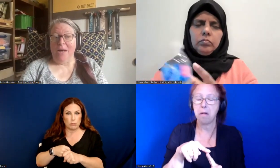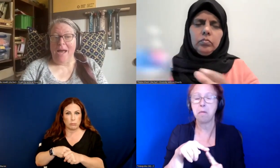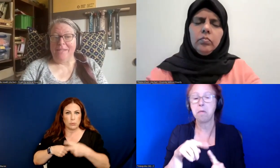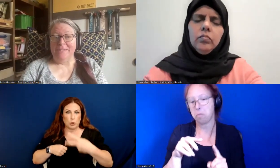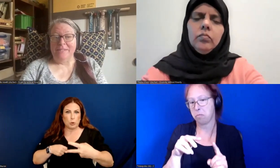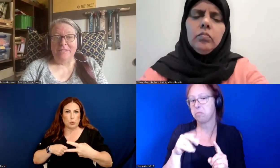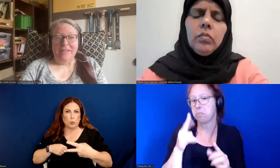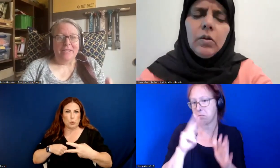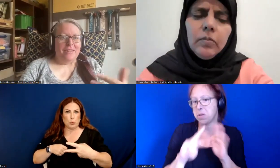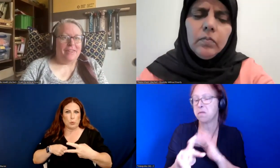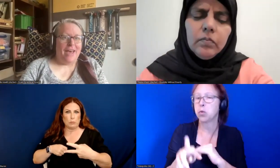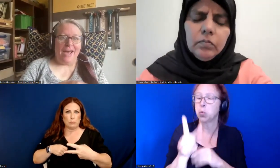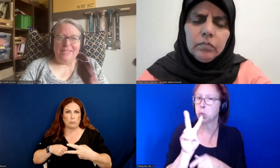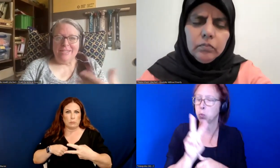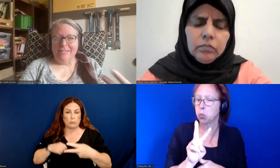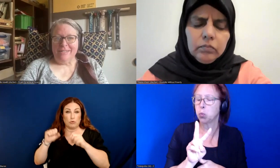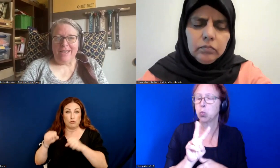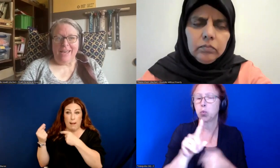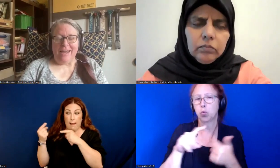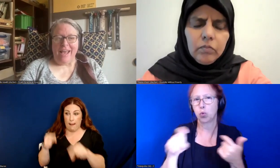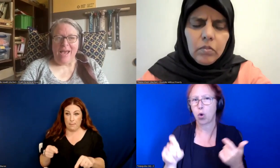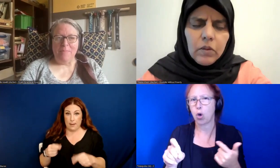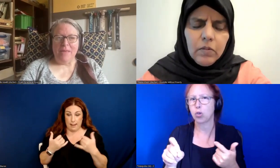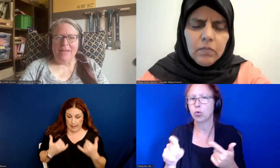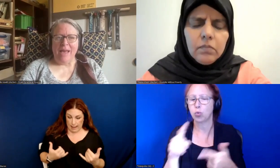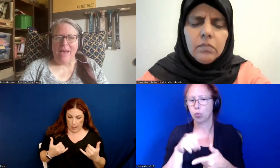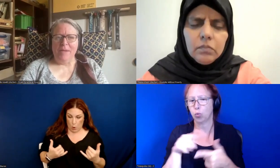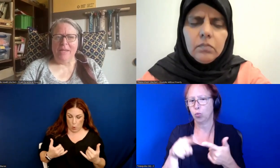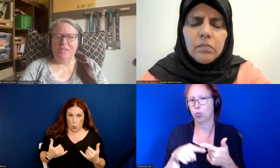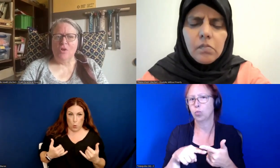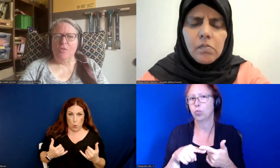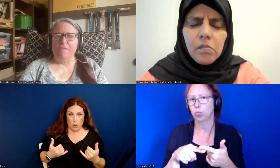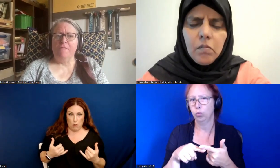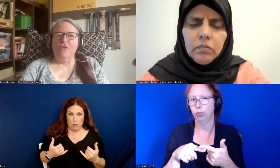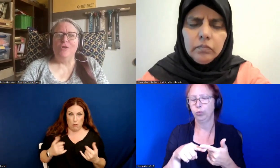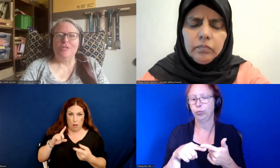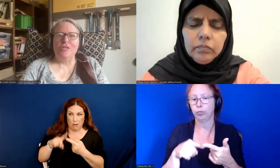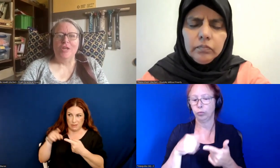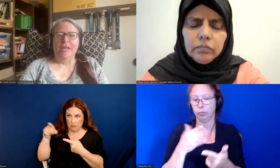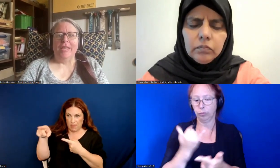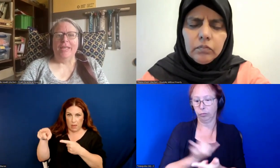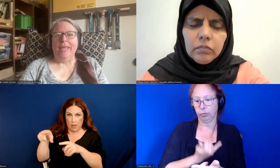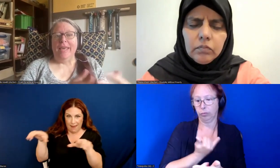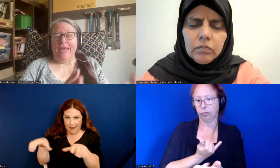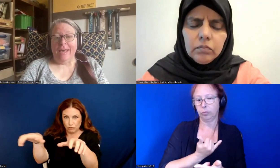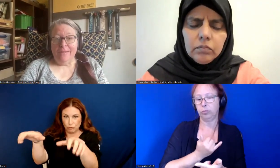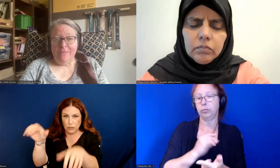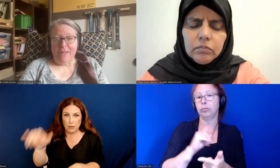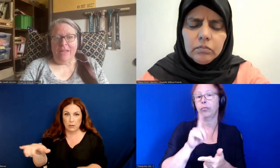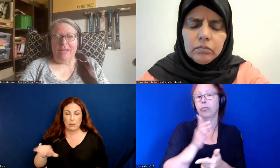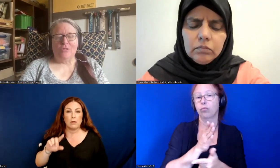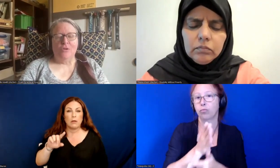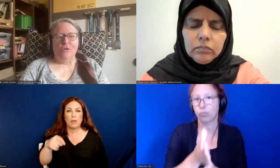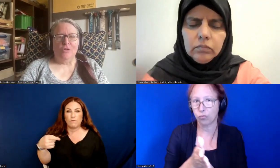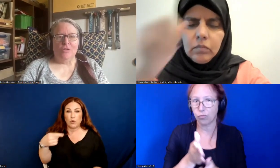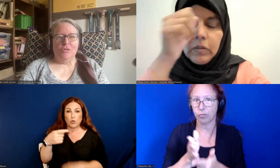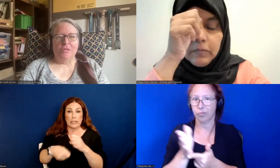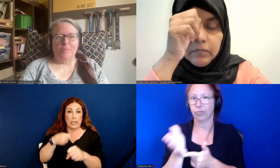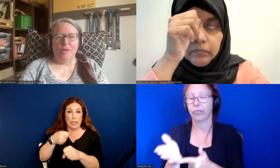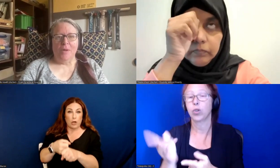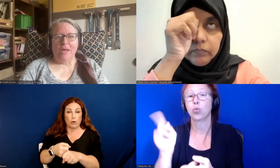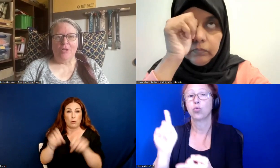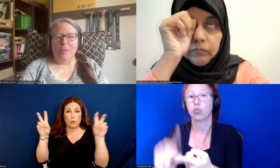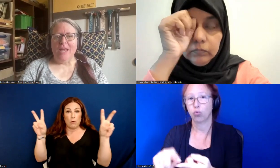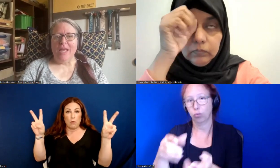between now and that kind of happening. So the first year is